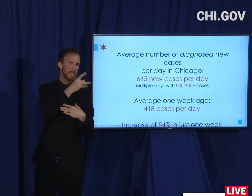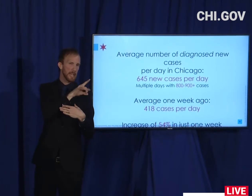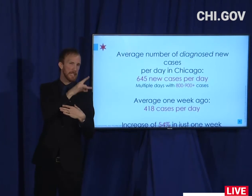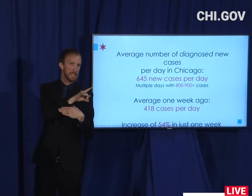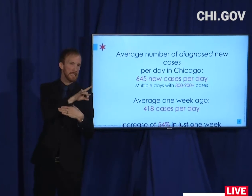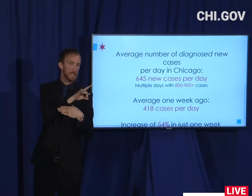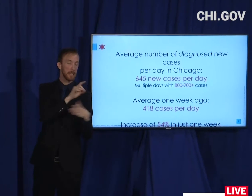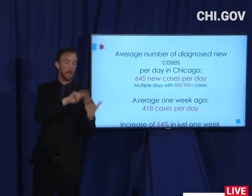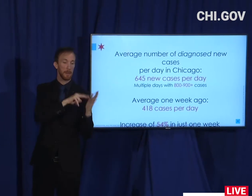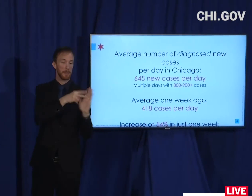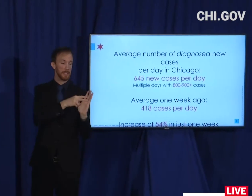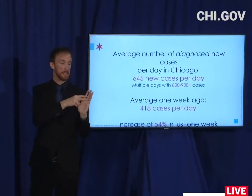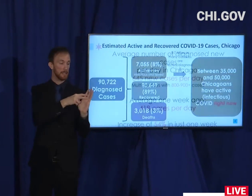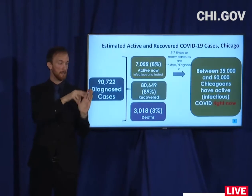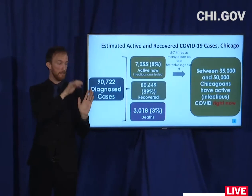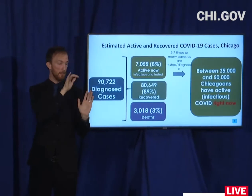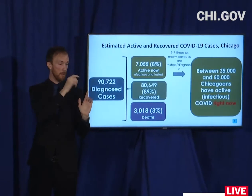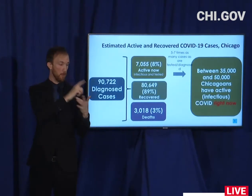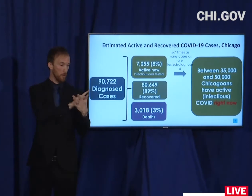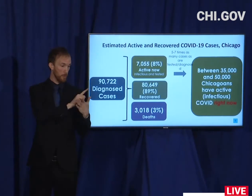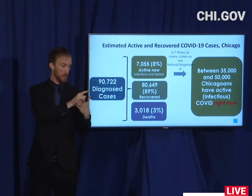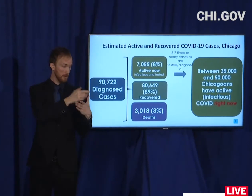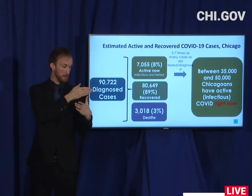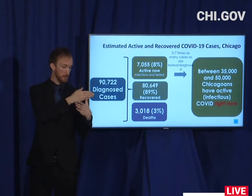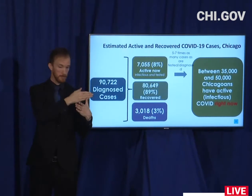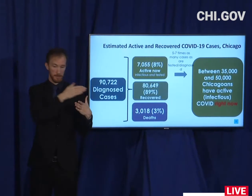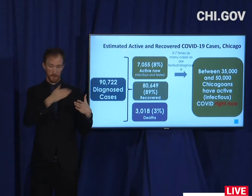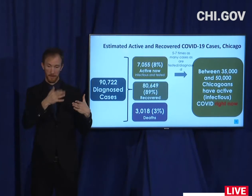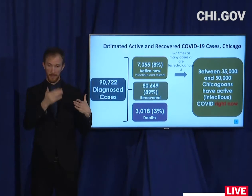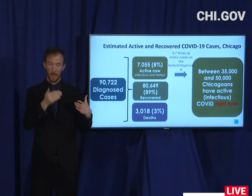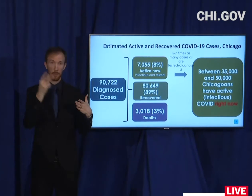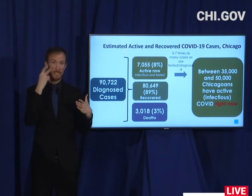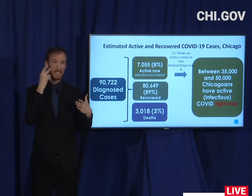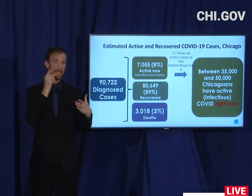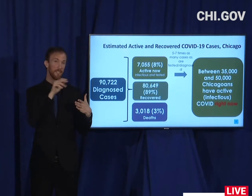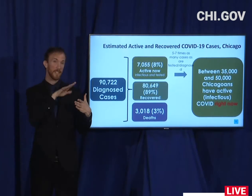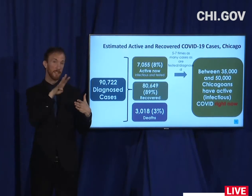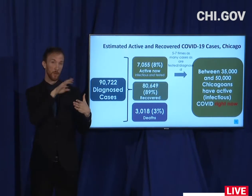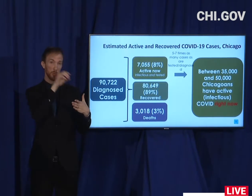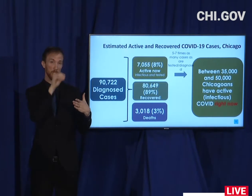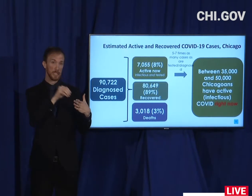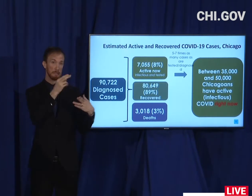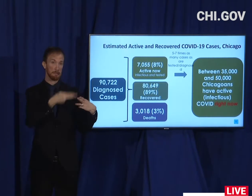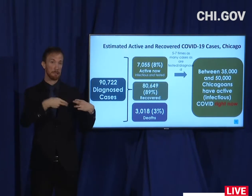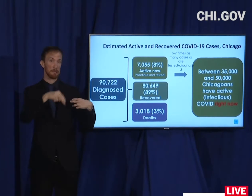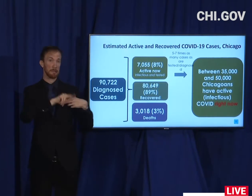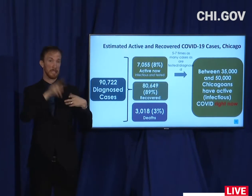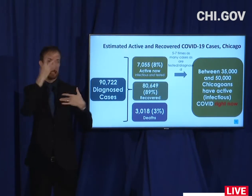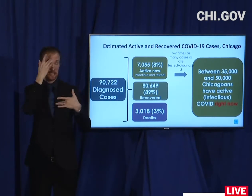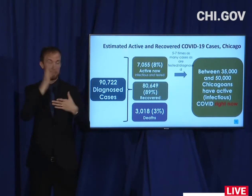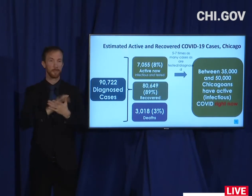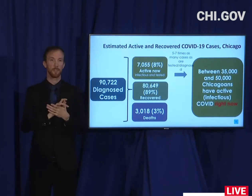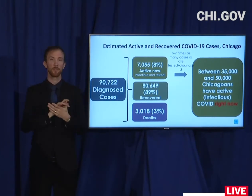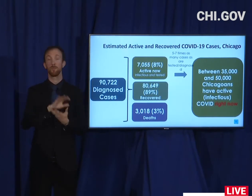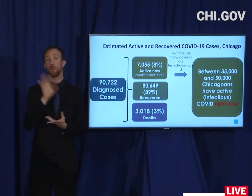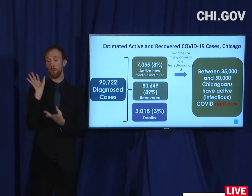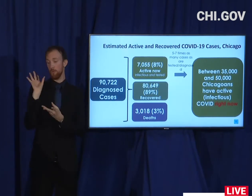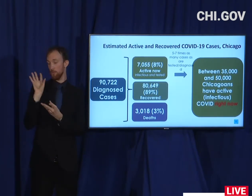54% in just 1 week. We've had a total now of